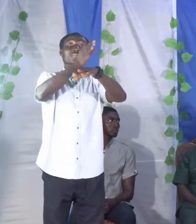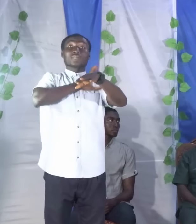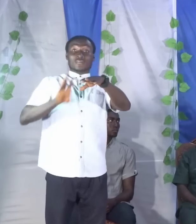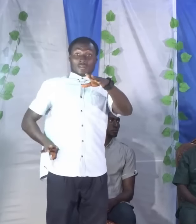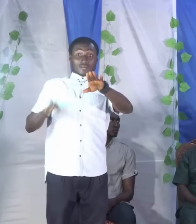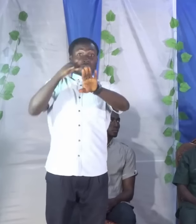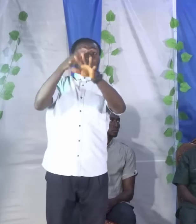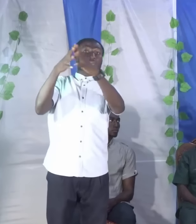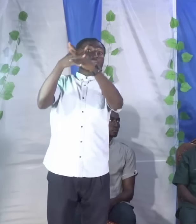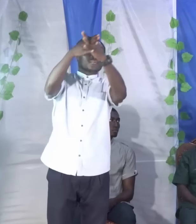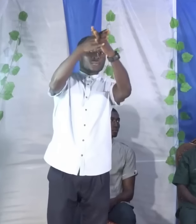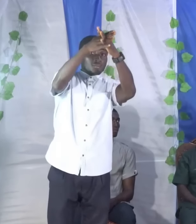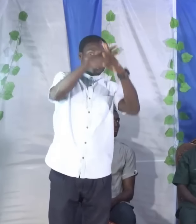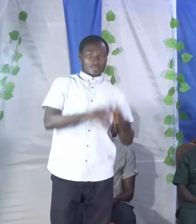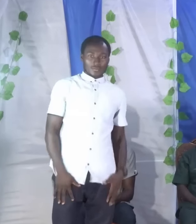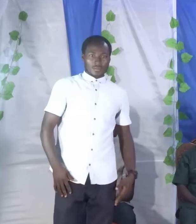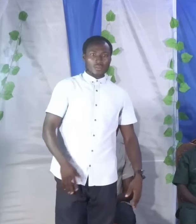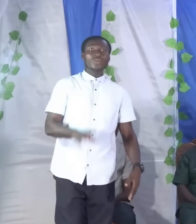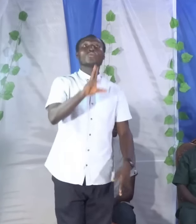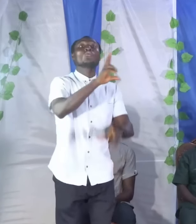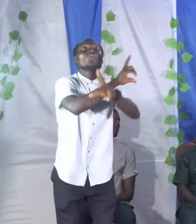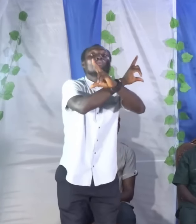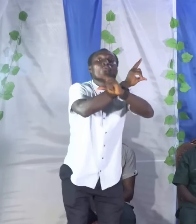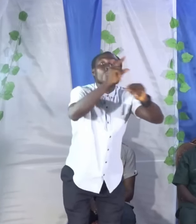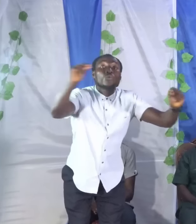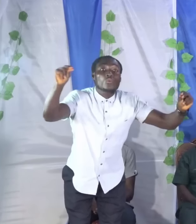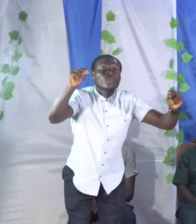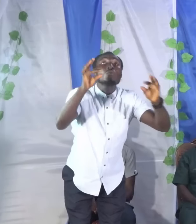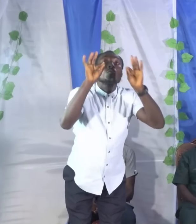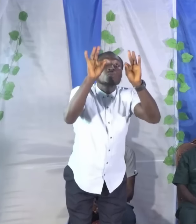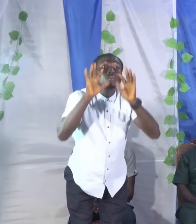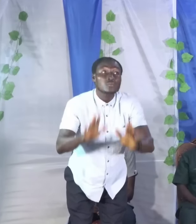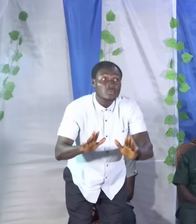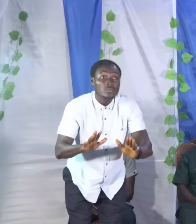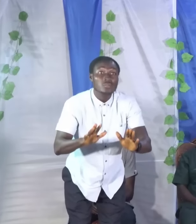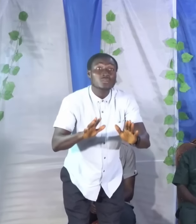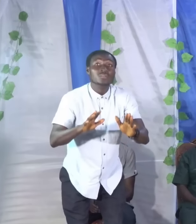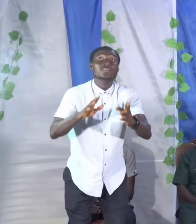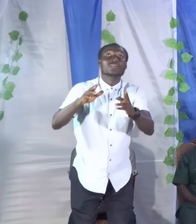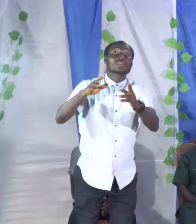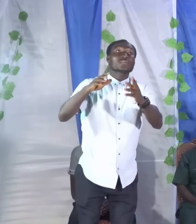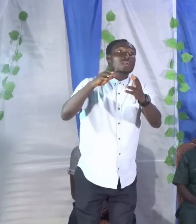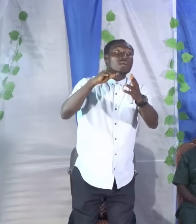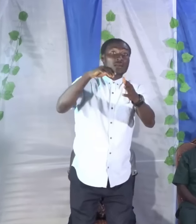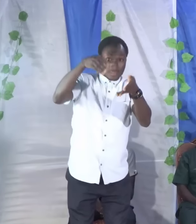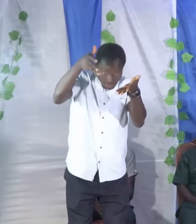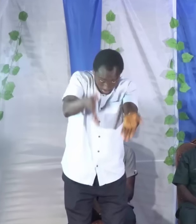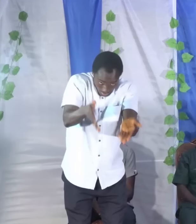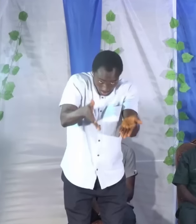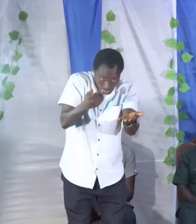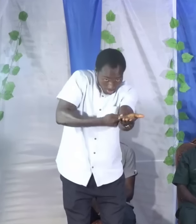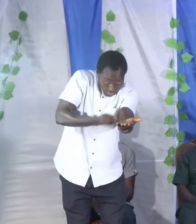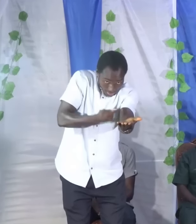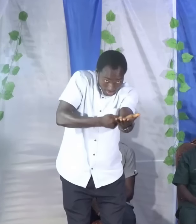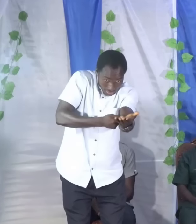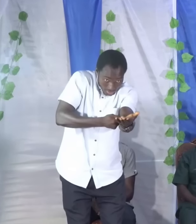no preacher bia ne wɔwɔ Ghana ha na church of christ ɛwɔ aburokyire no ɛyi invite no sɛ ɔmmɛkasa nkyerɛ wɔ mo